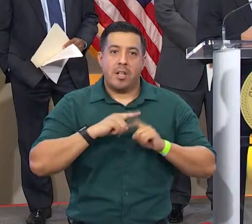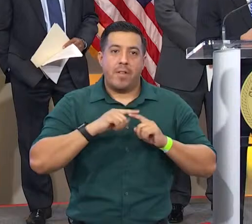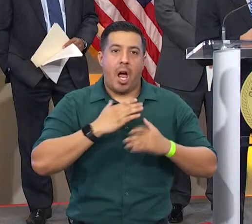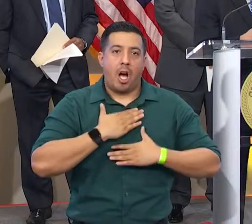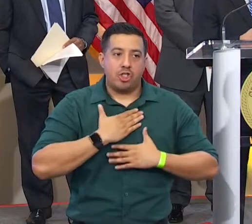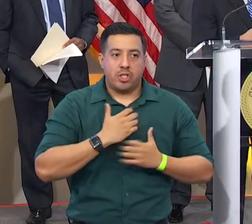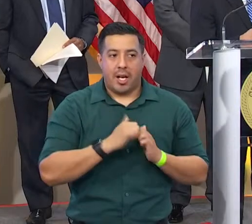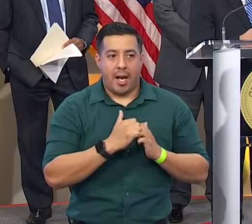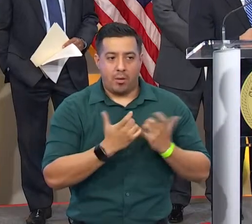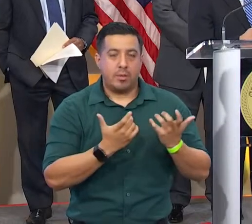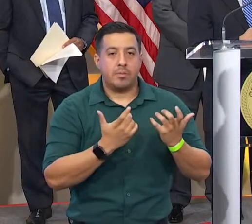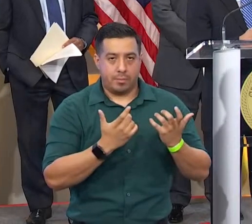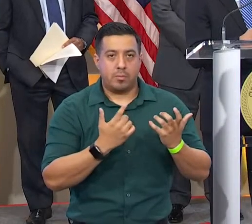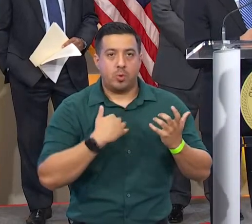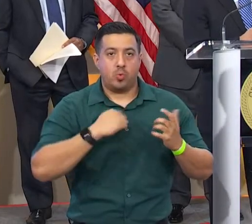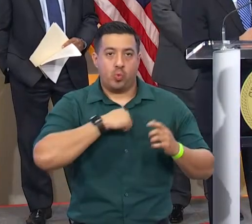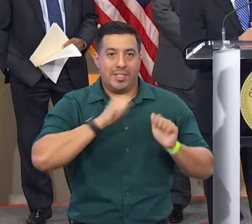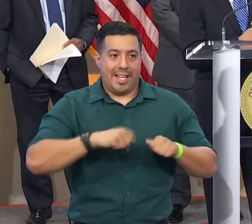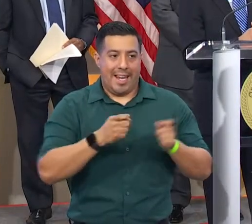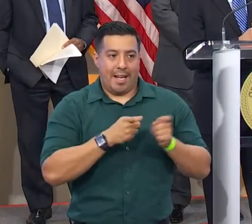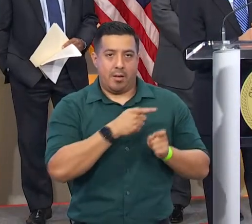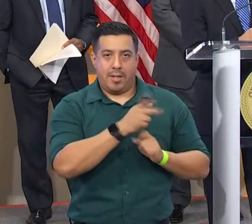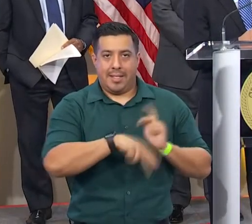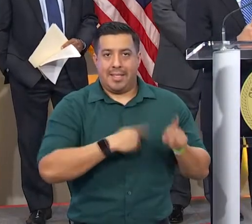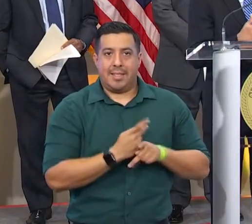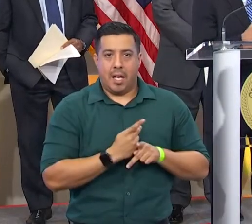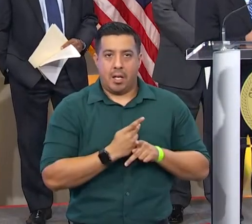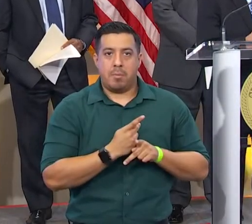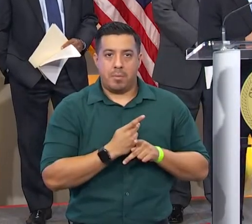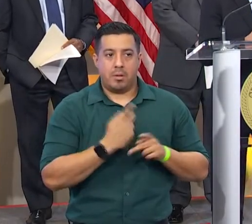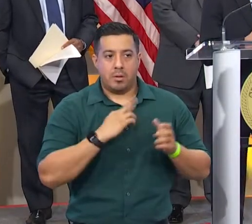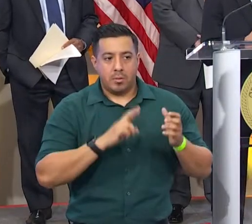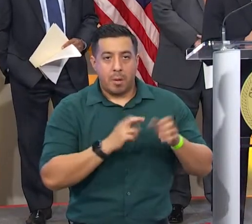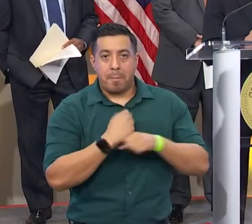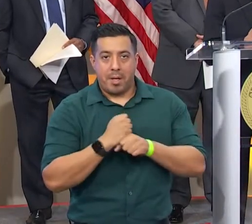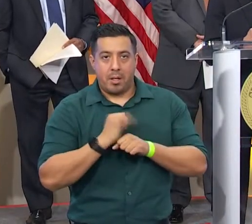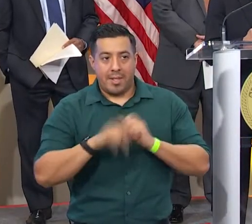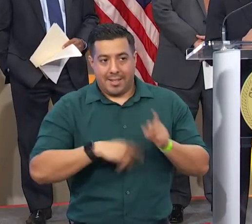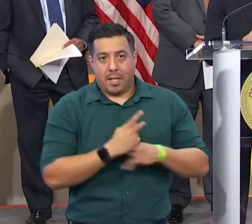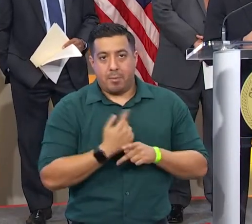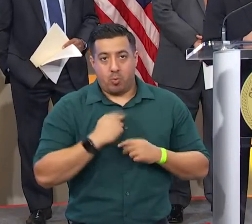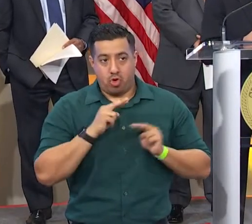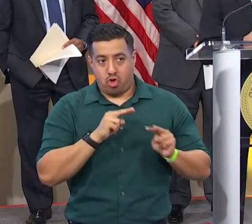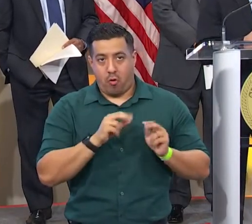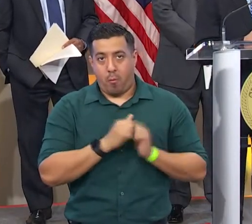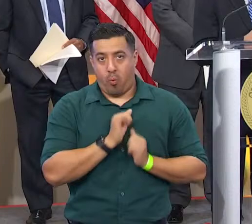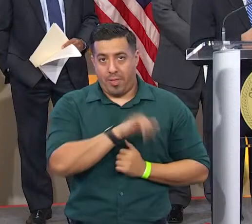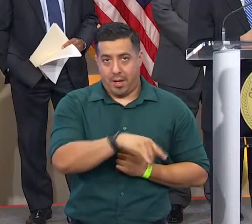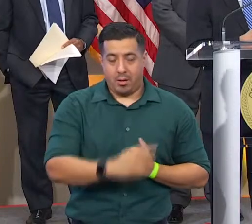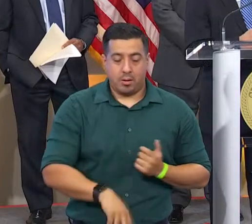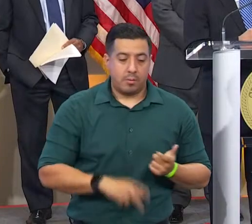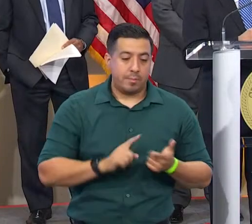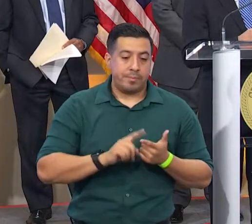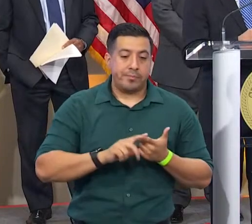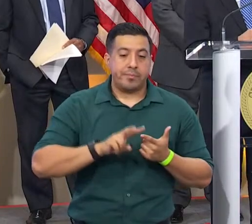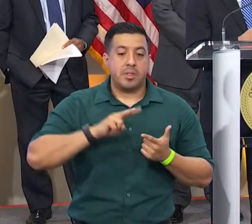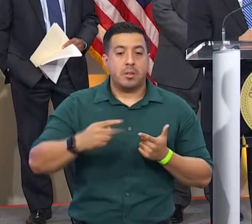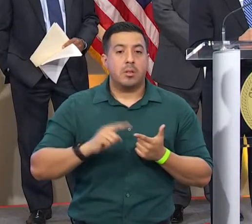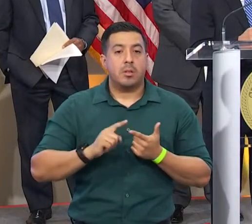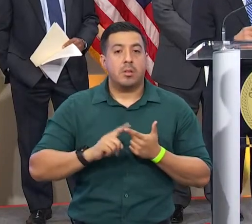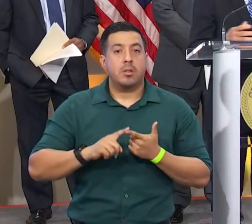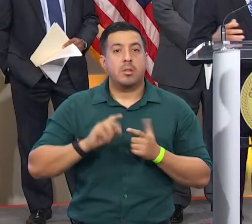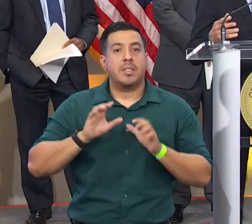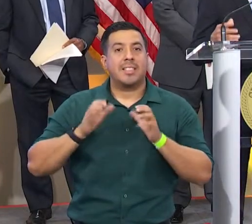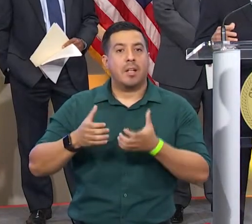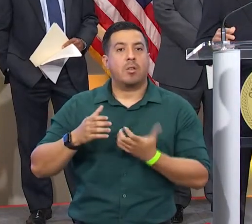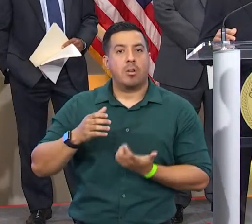first type. Yes, we can handle those type of spacecraft, aircraft, and we look forward to that. Then there's what we call category